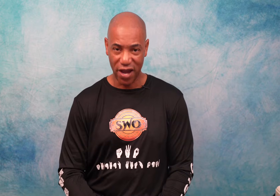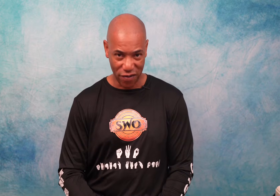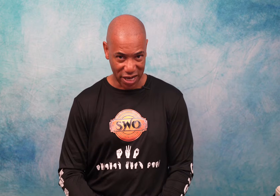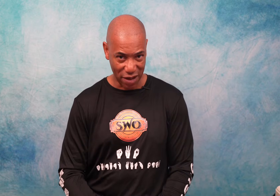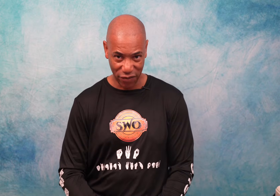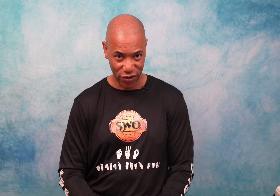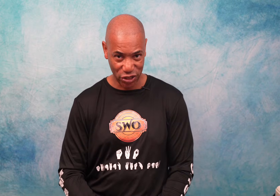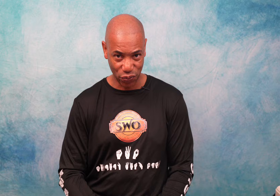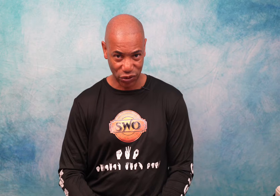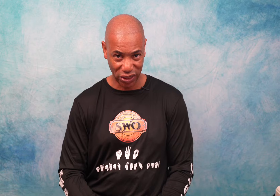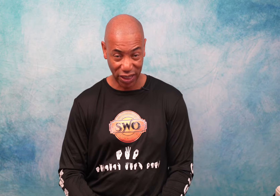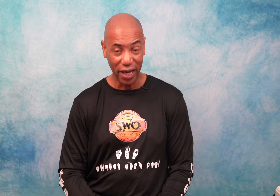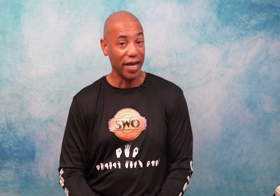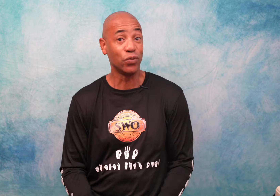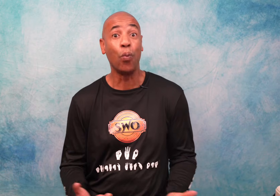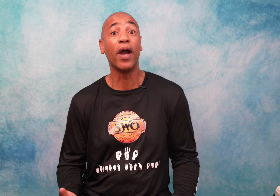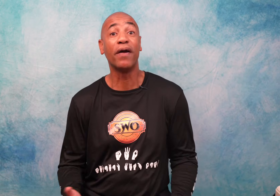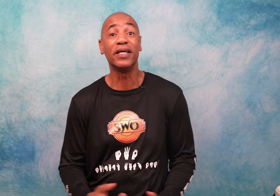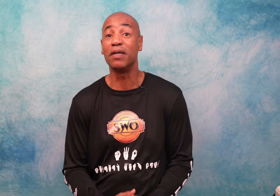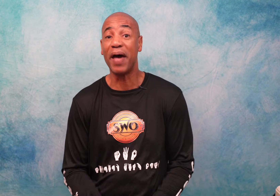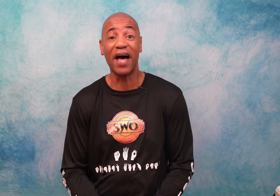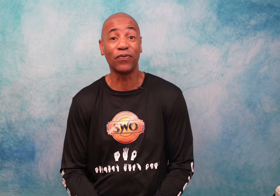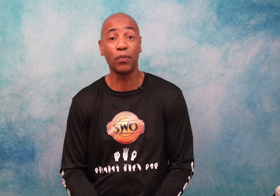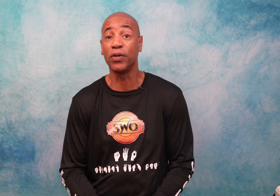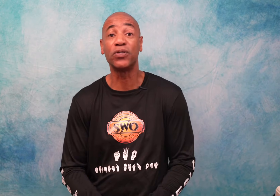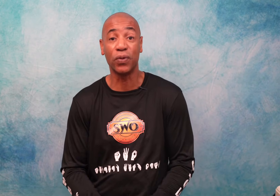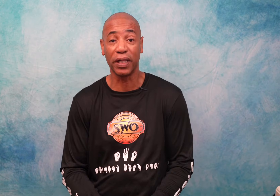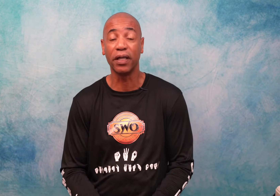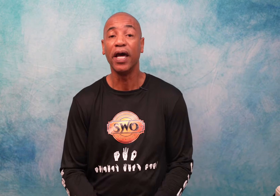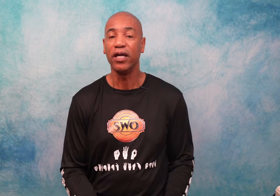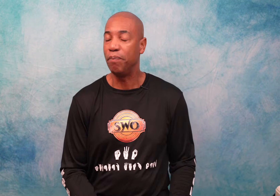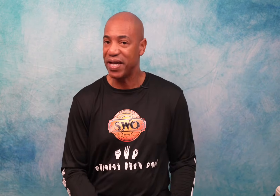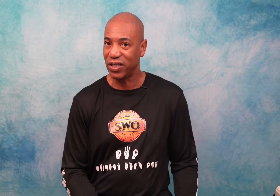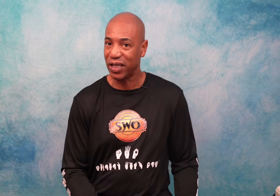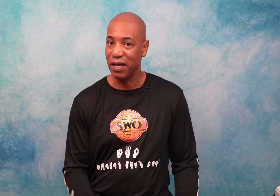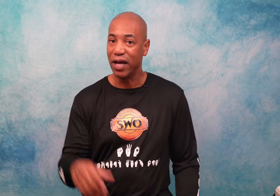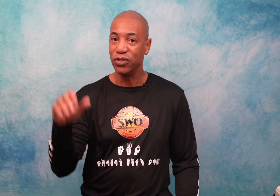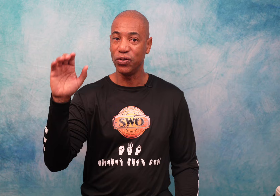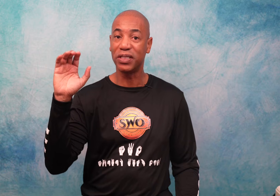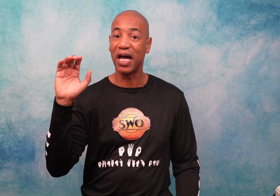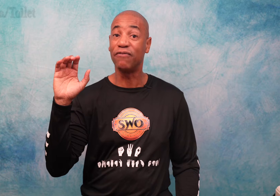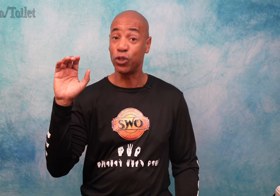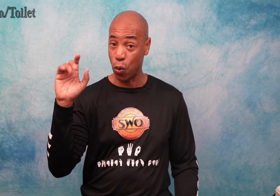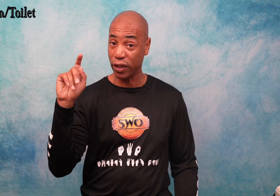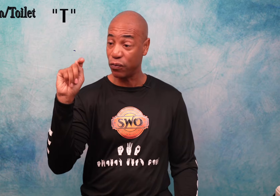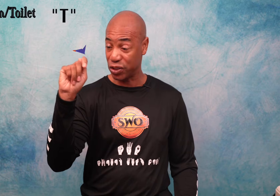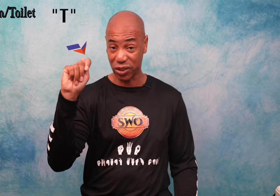Very common phrase you will see is where is the bathroom or the toilet. You basically do the sign for toilet, which is a